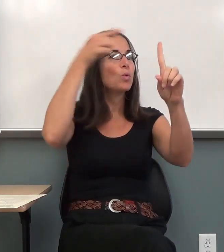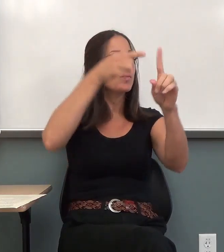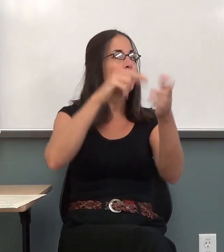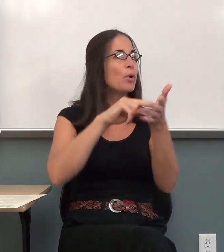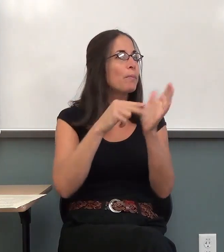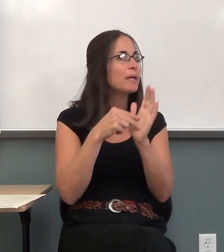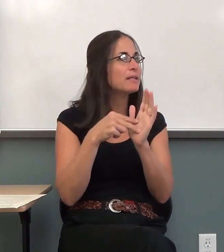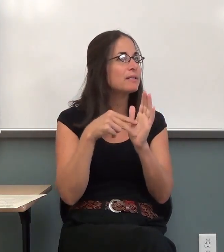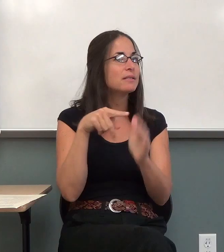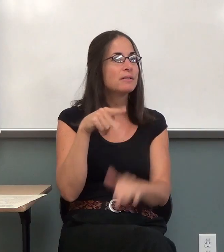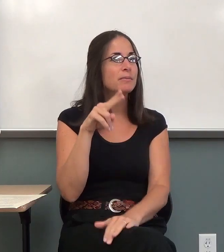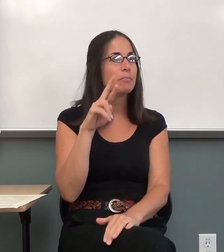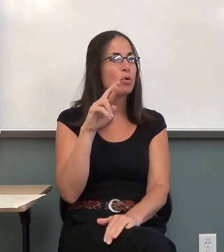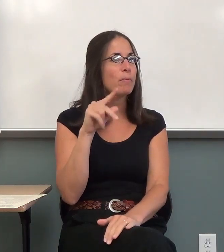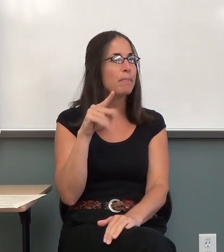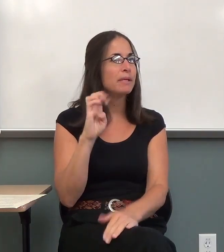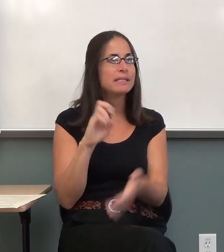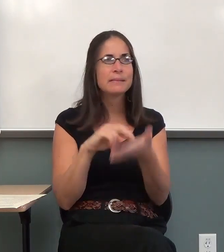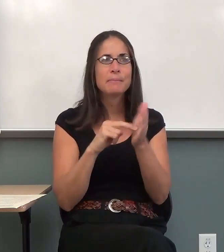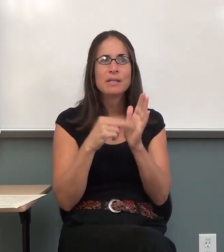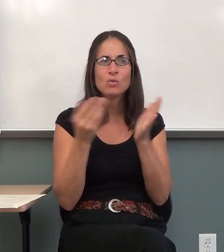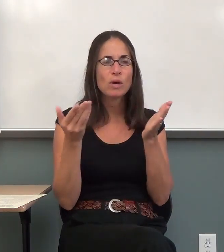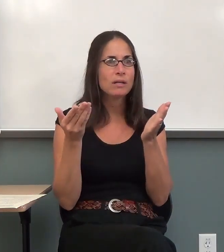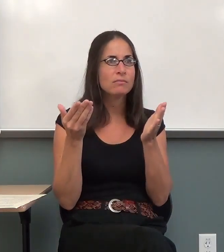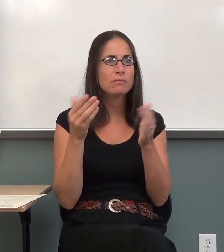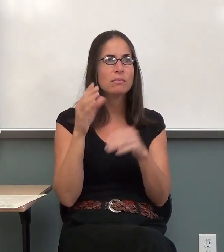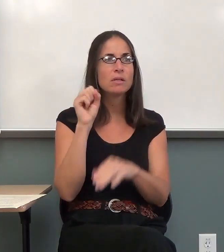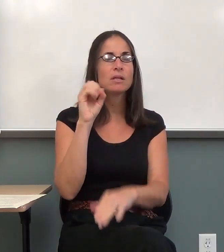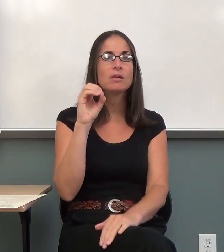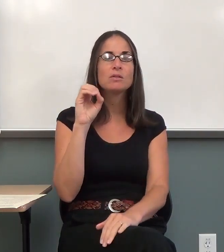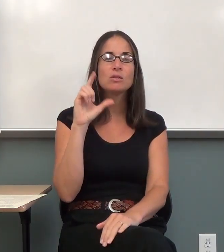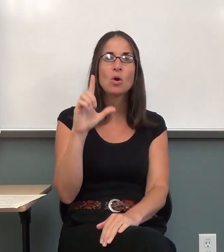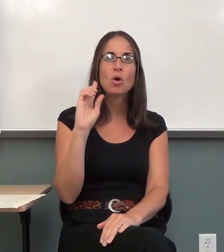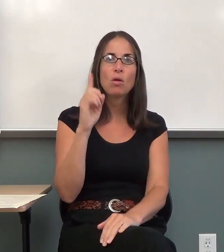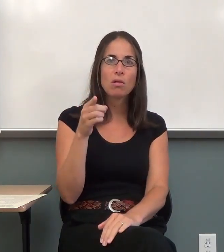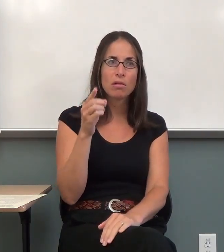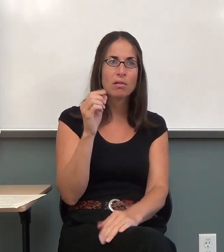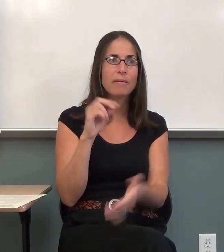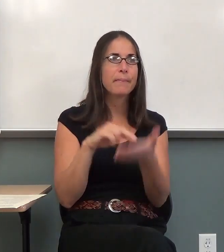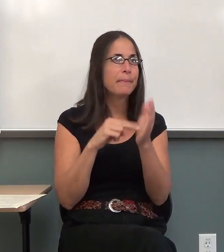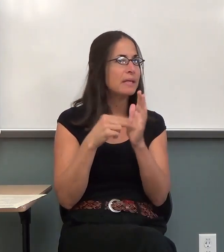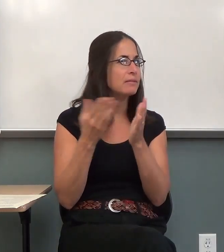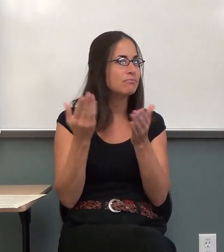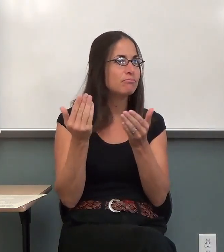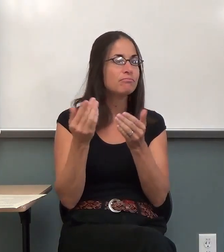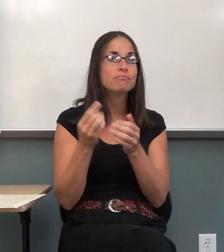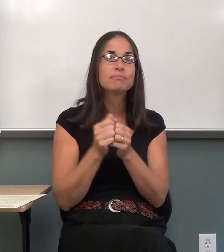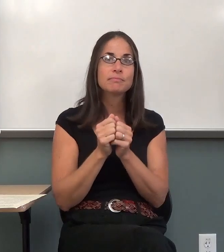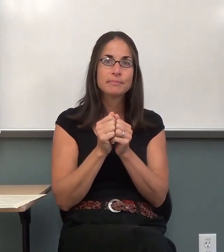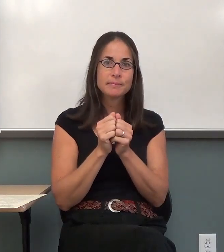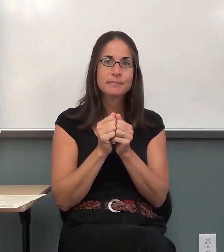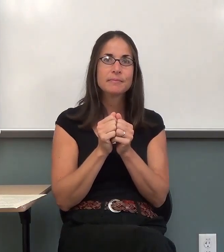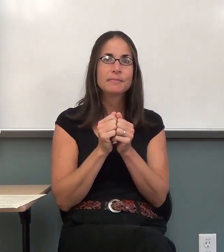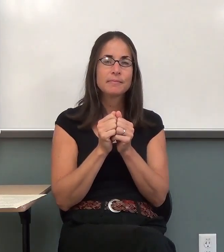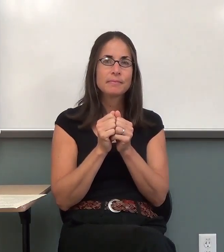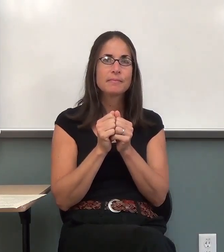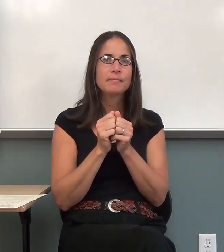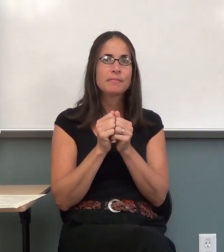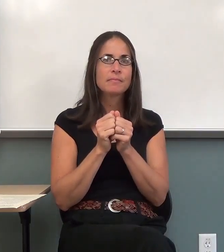the purpose? What does that mean? So what do you think? Purpose. When we write, why does that matter? There have to be a